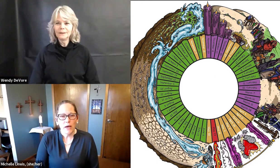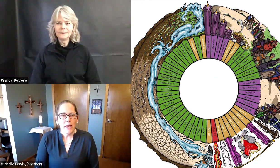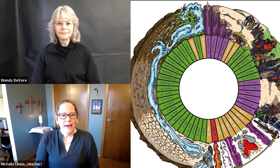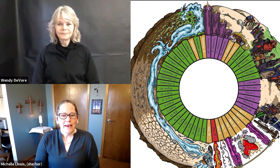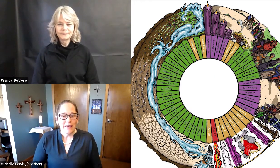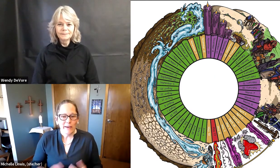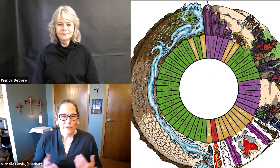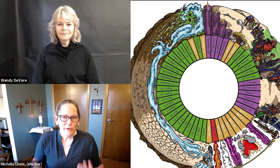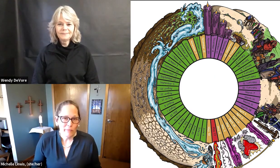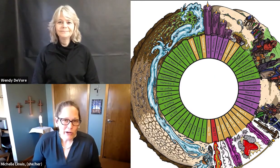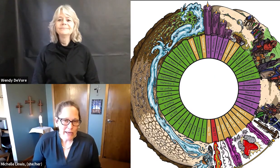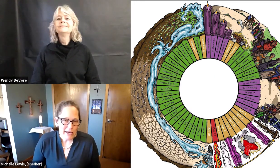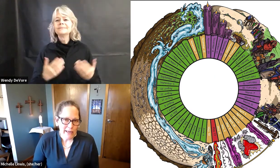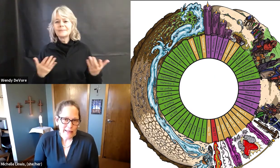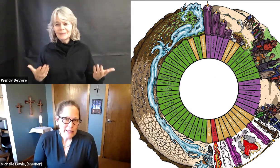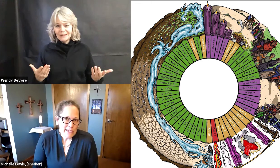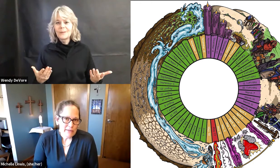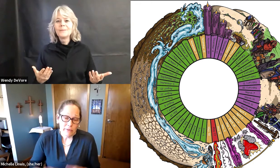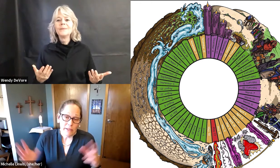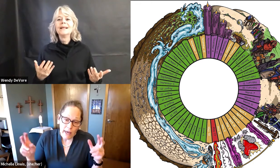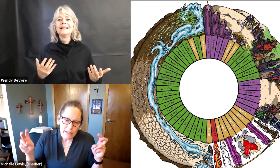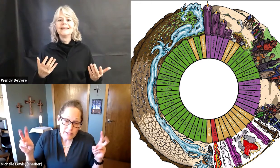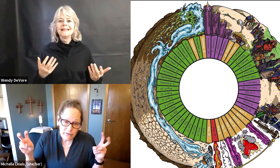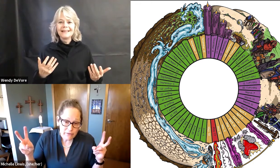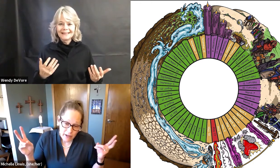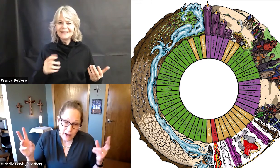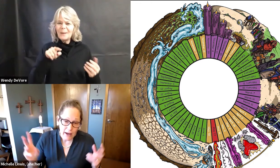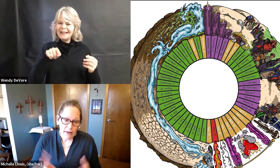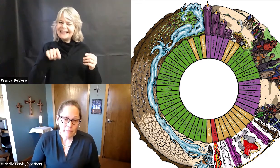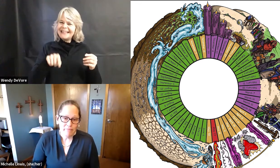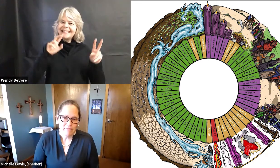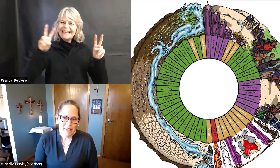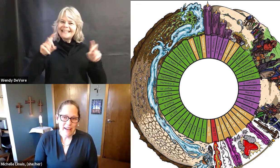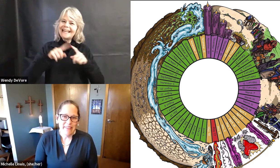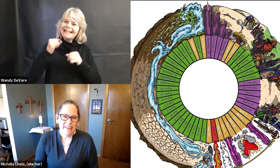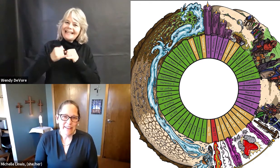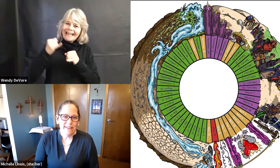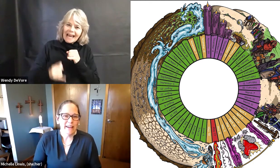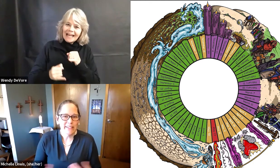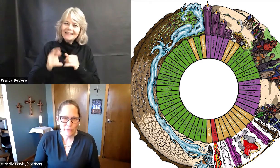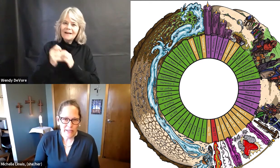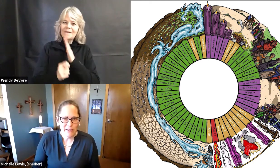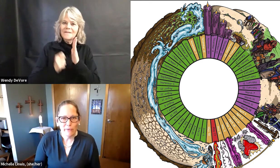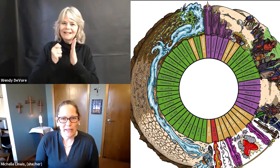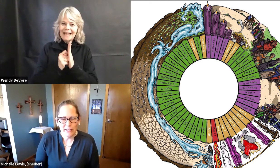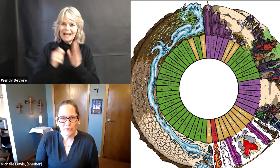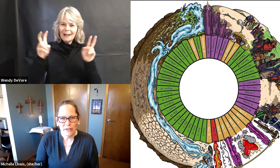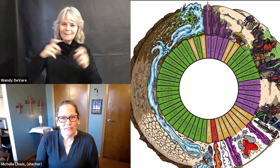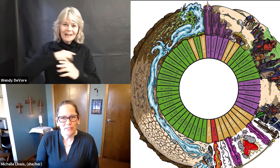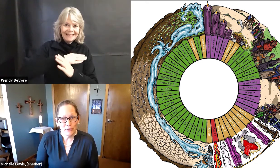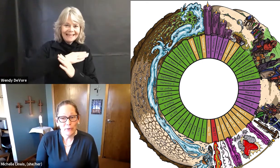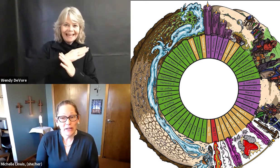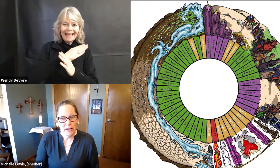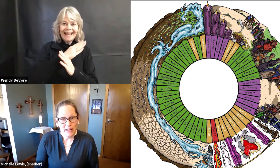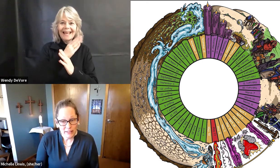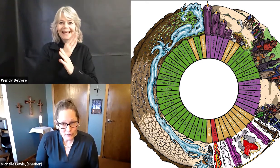So we're marking the end of time, and then next week we enter